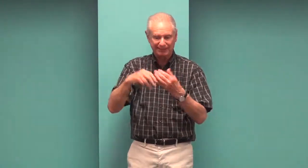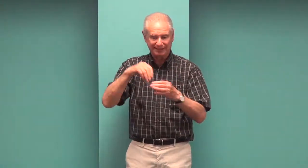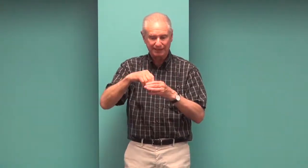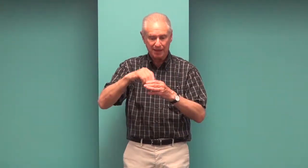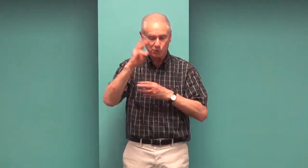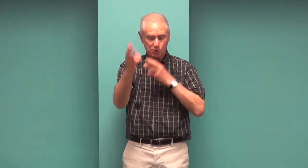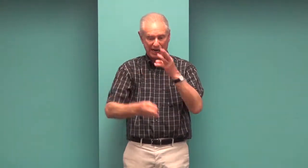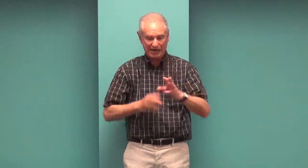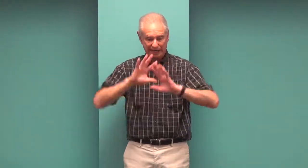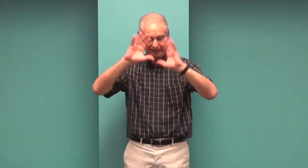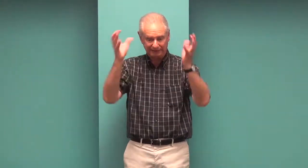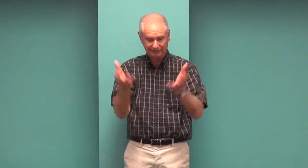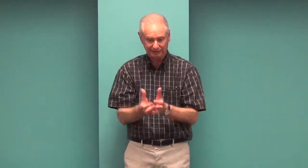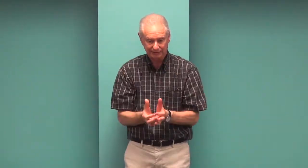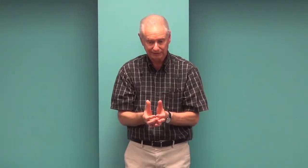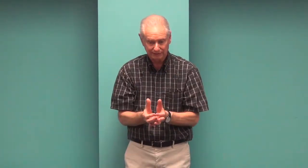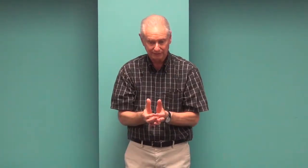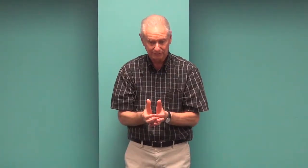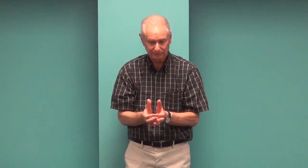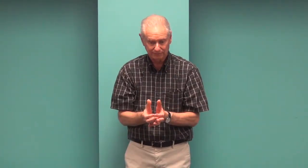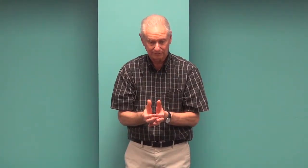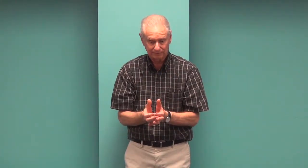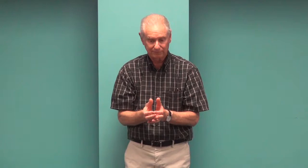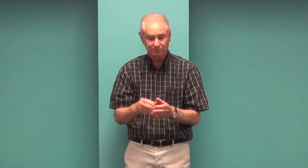PhD philosophy programs in the world.